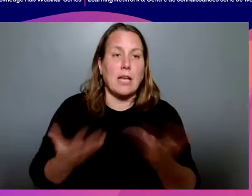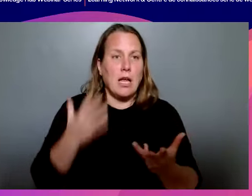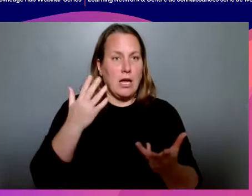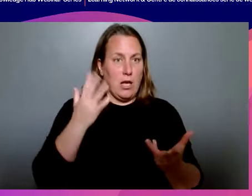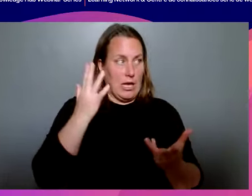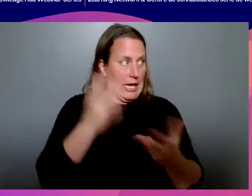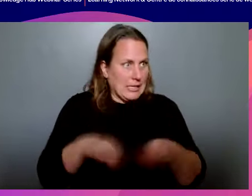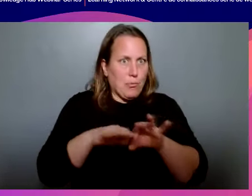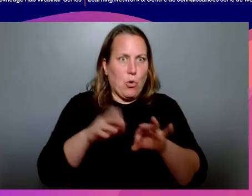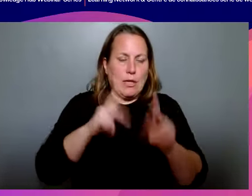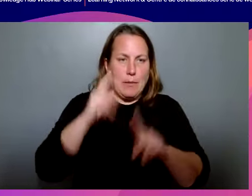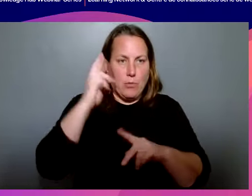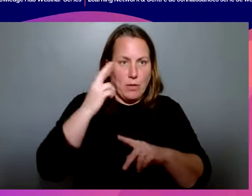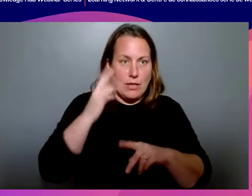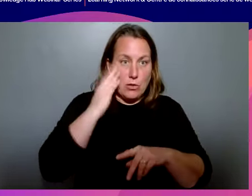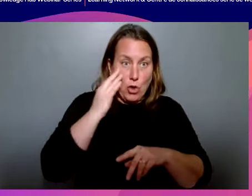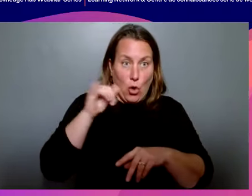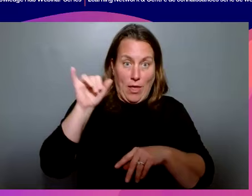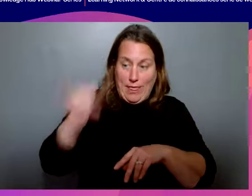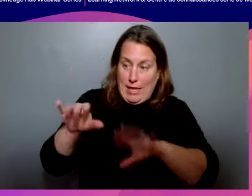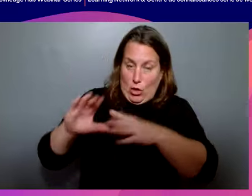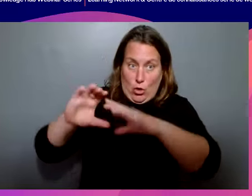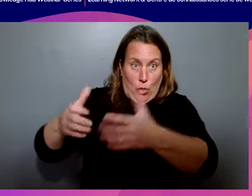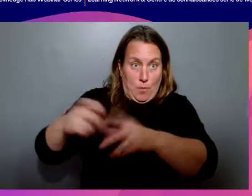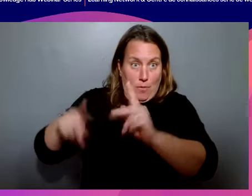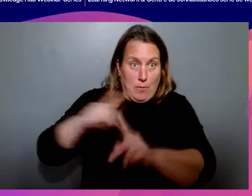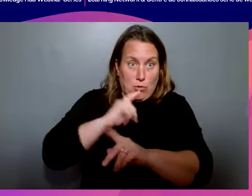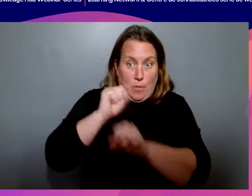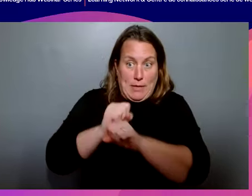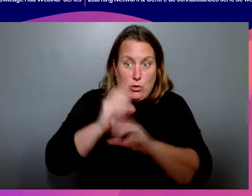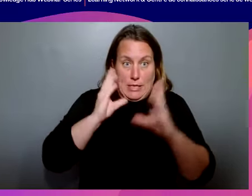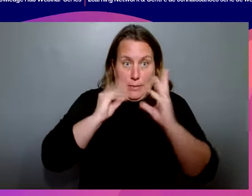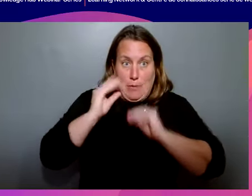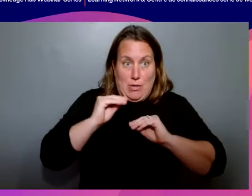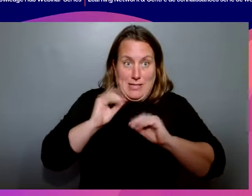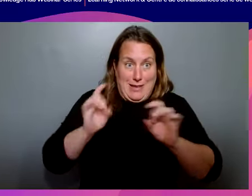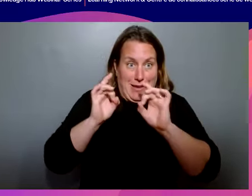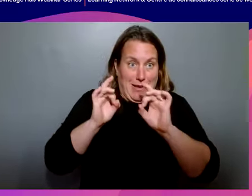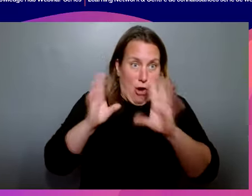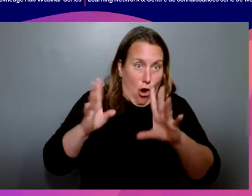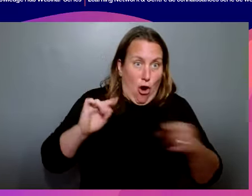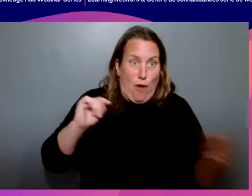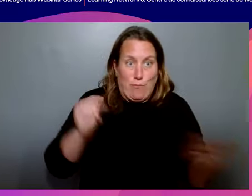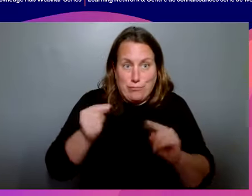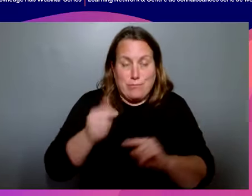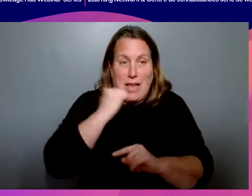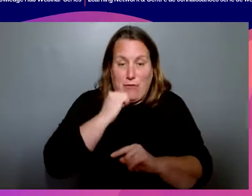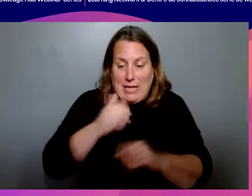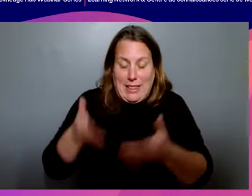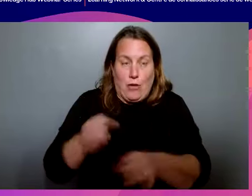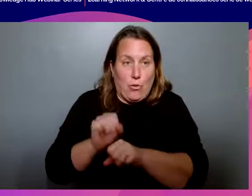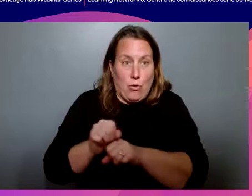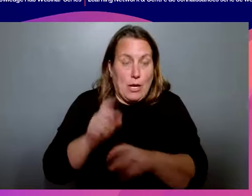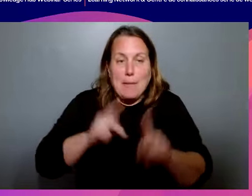that 2SLGBTQIA plus people are experiencing such harm at work. And our workplaces often